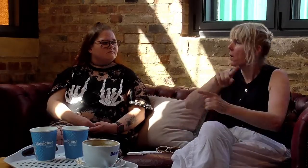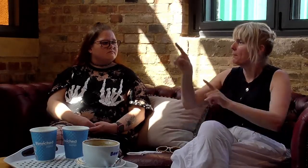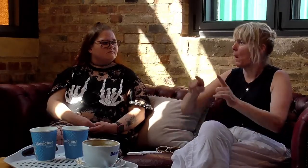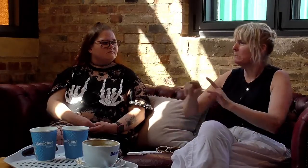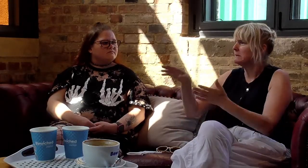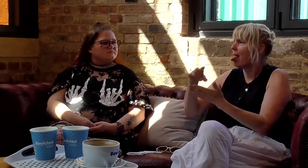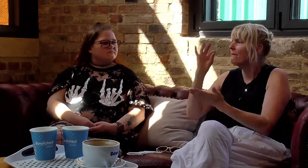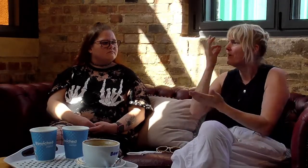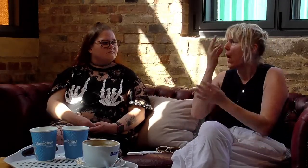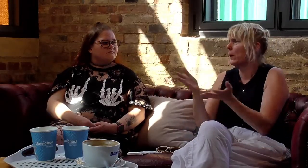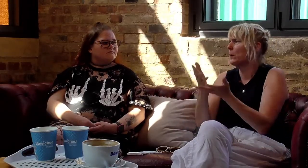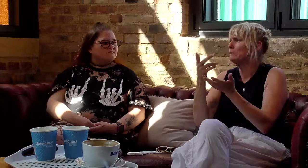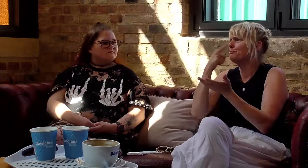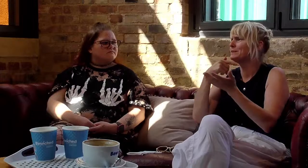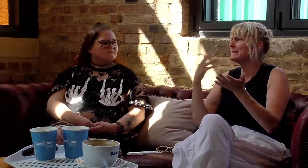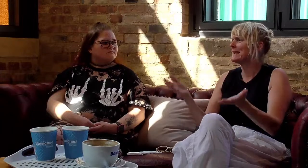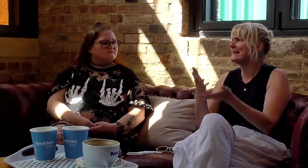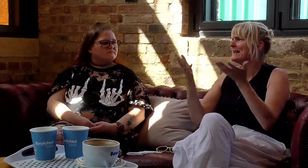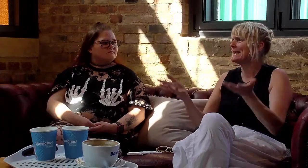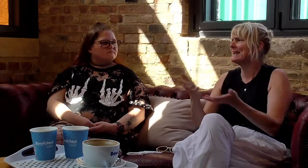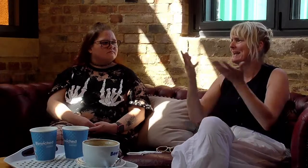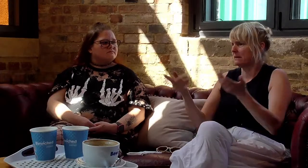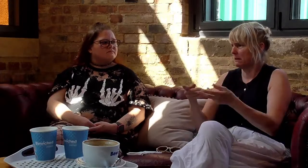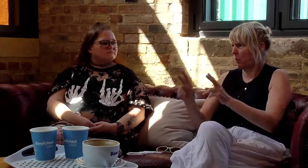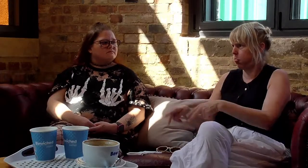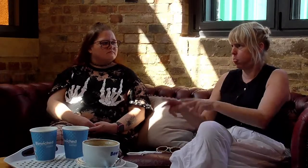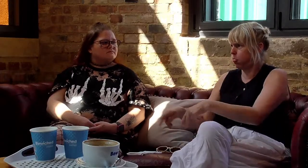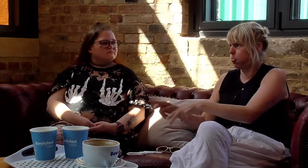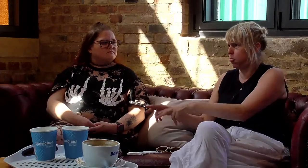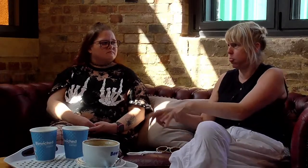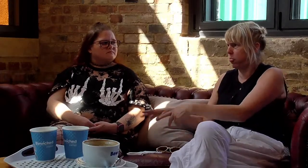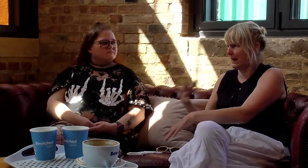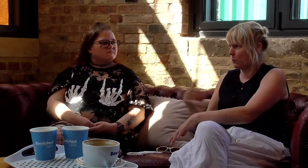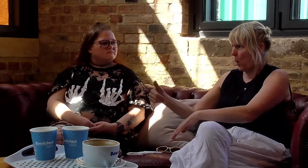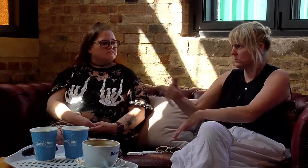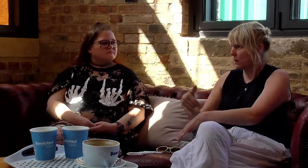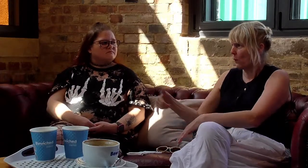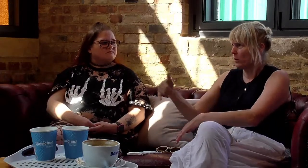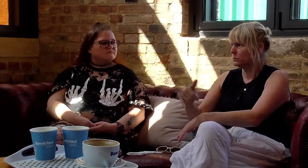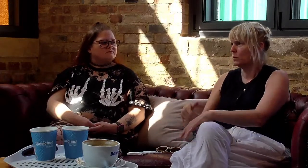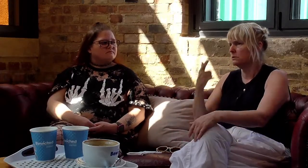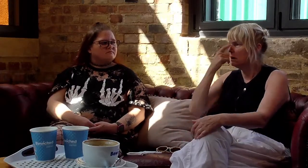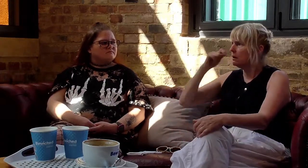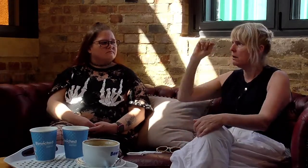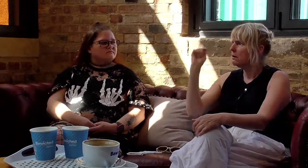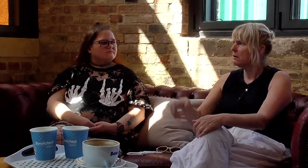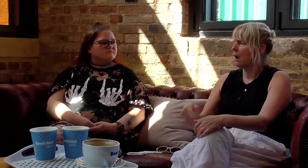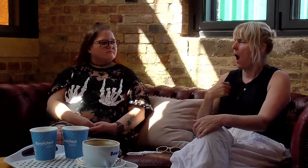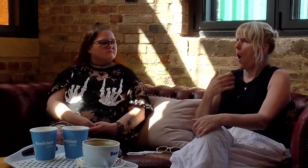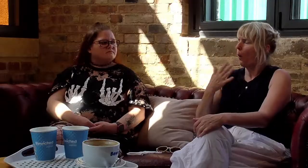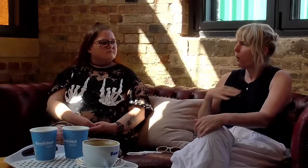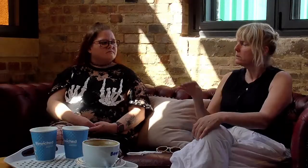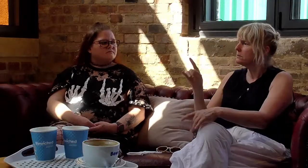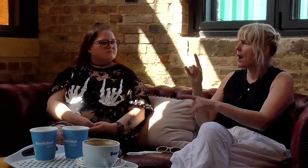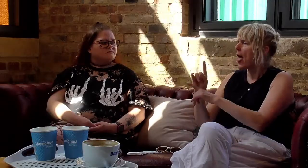weather. But lots of people sort of sell flowers that are really pretty, and they do die easily because they need a lot of looking after.